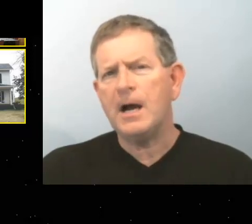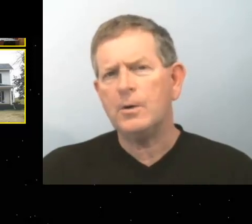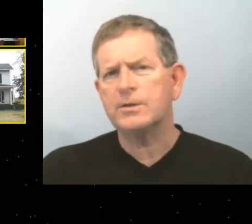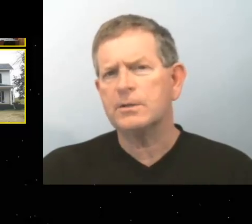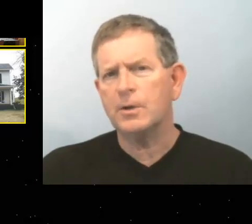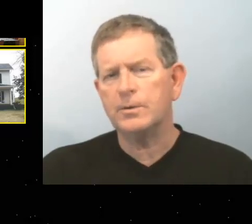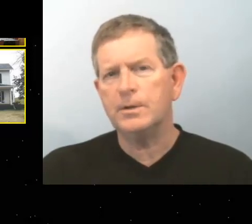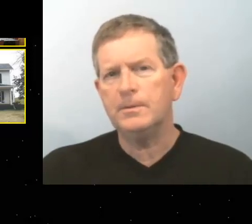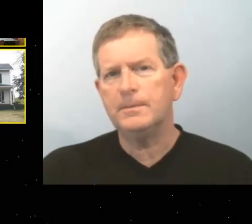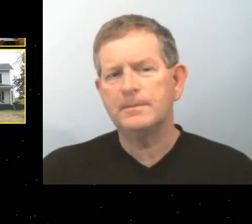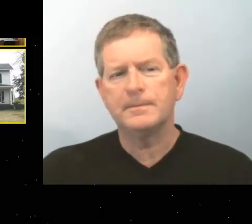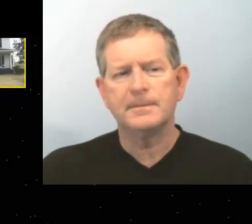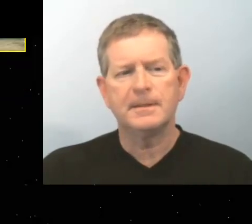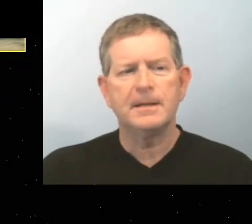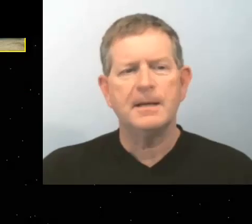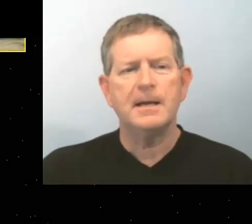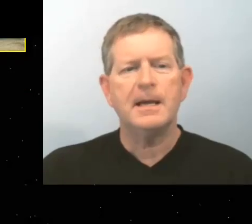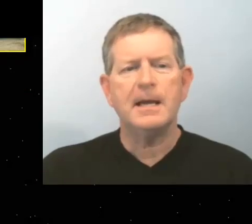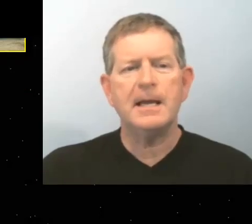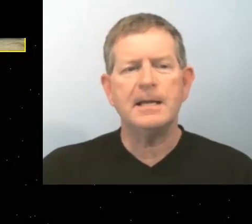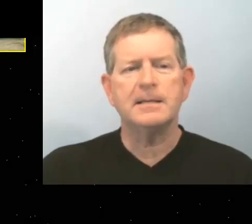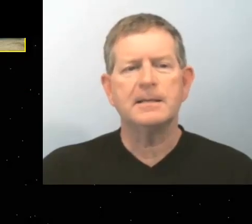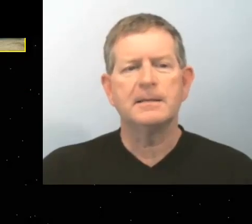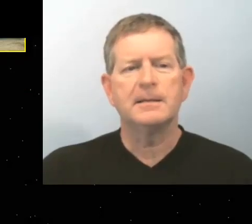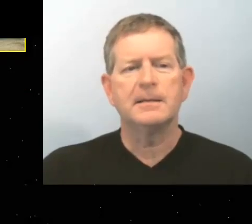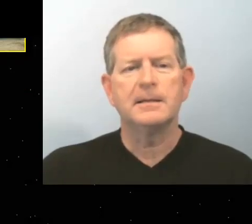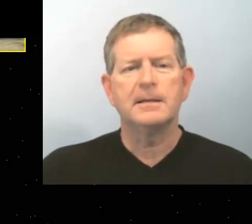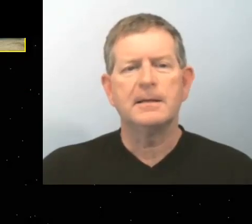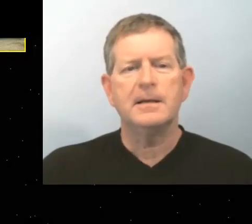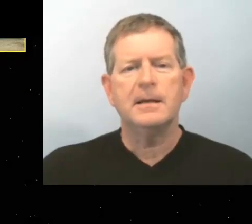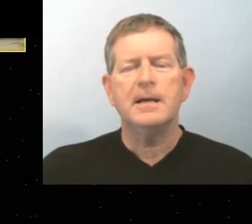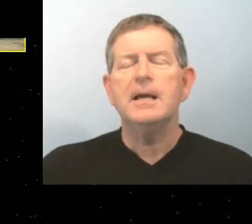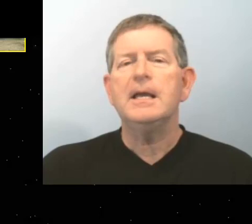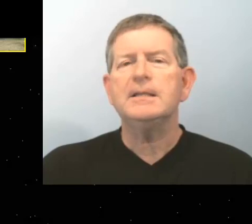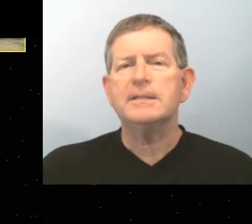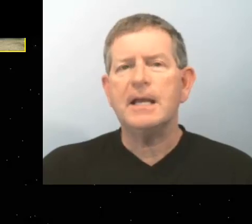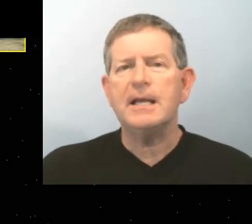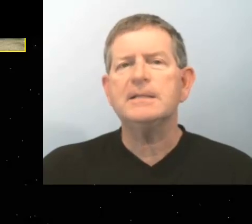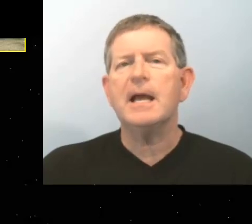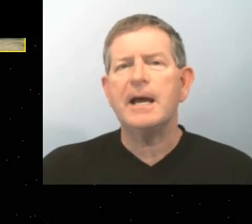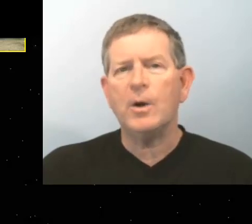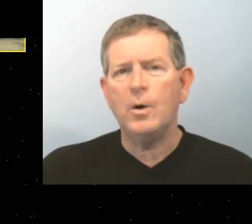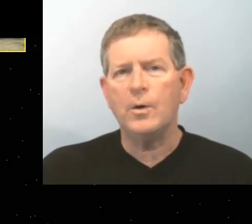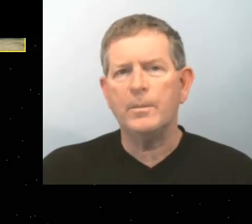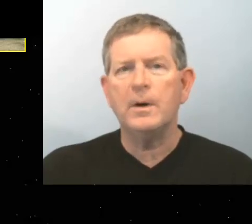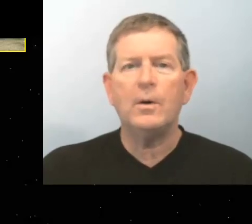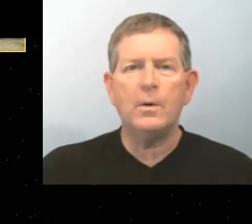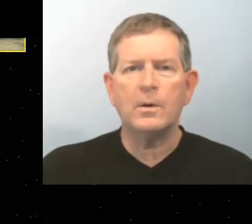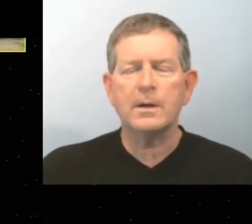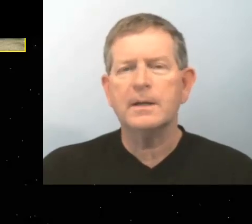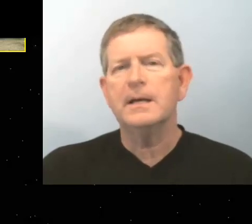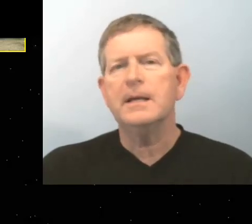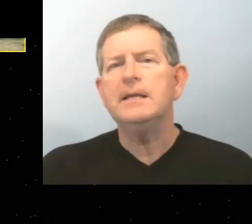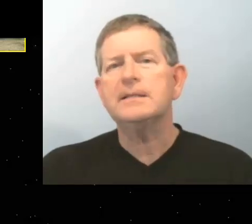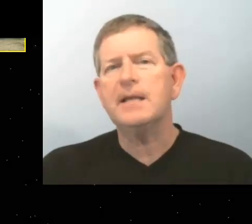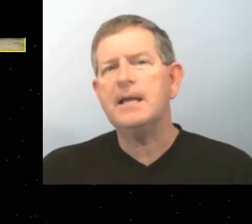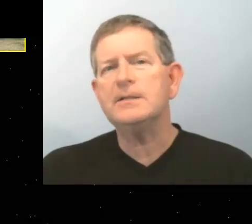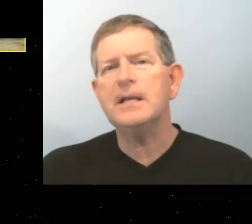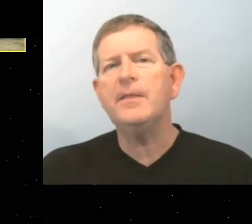house, don't you? 8. He stays at home, or he stays in